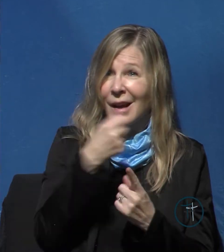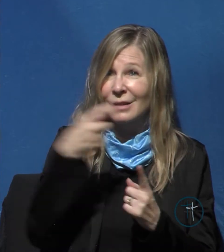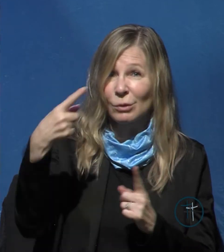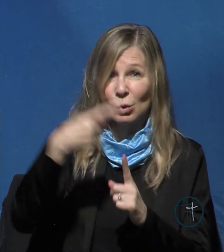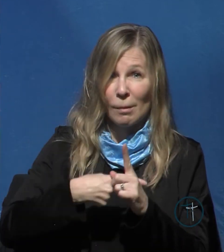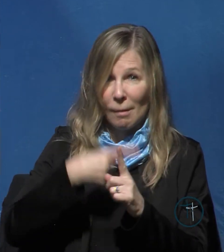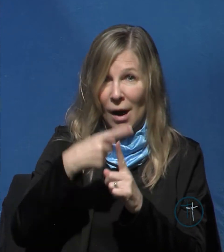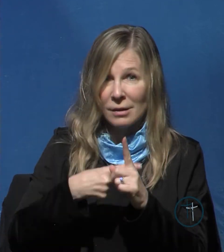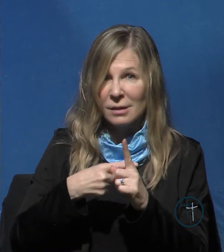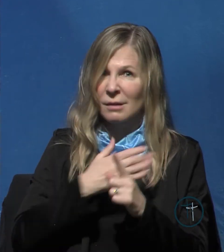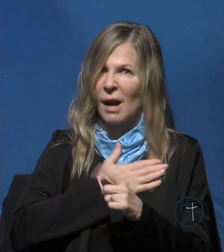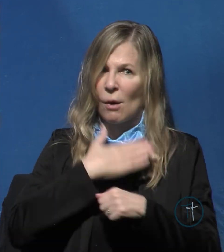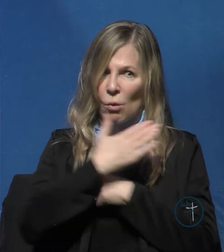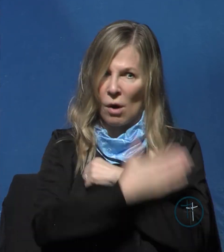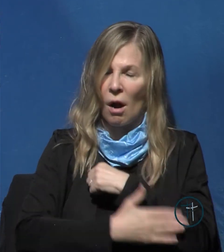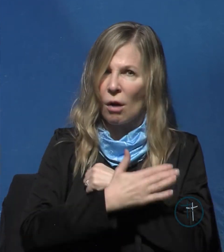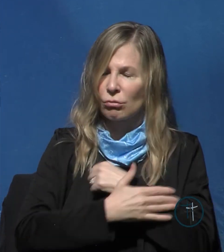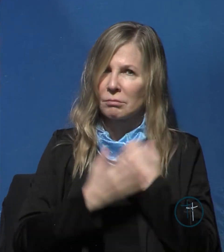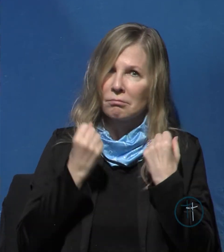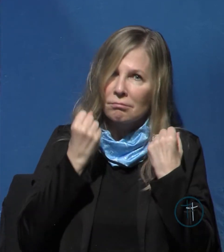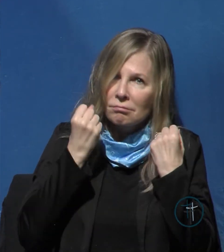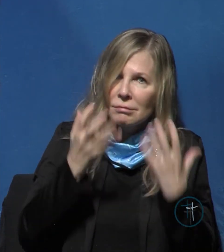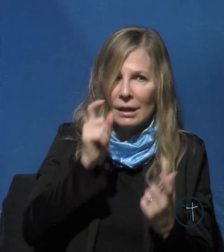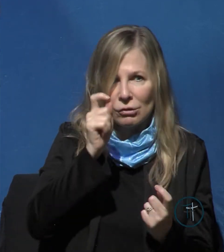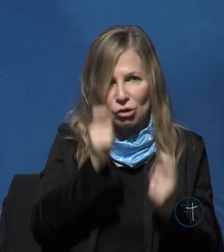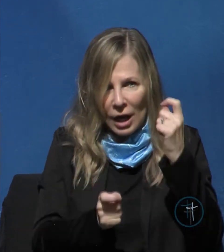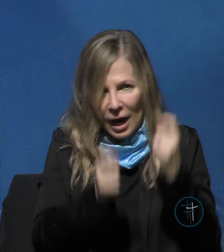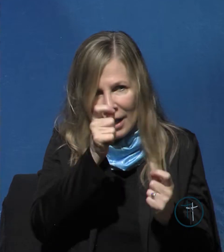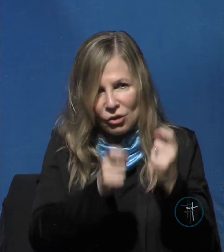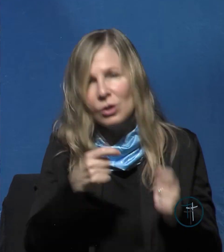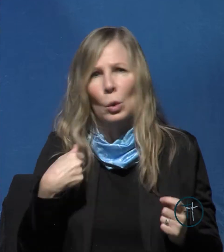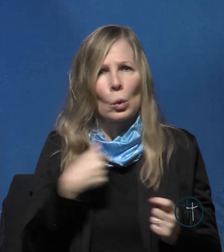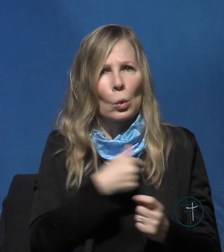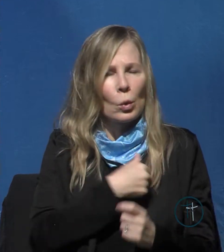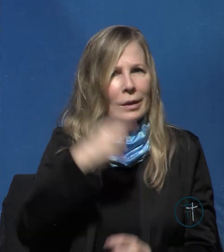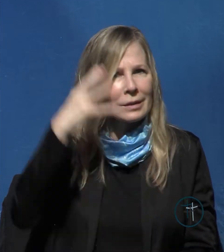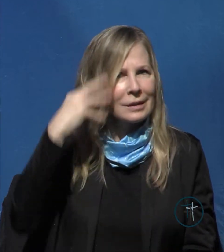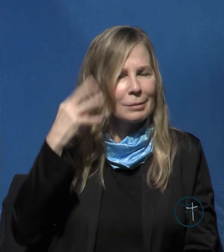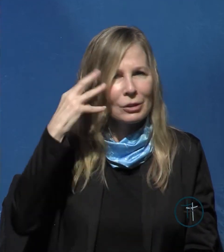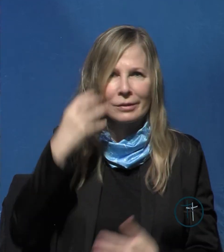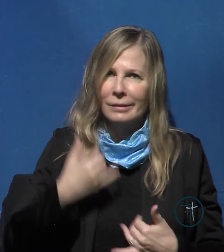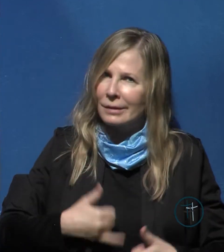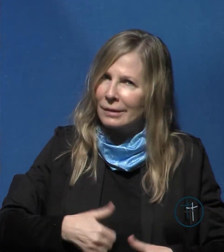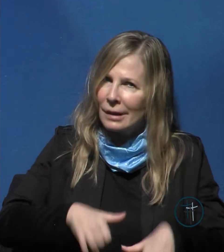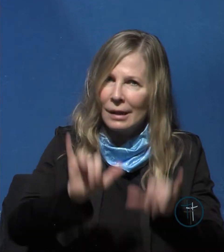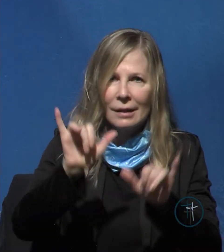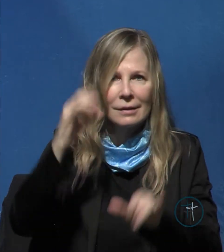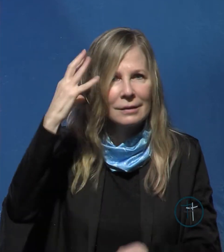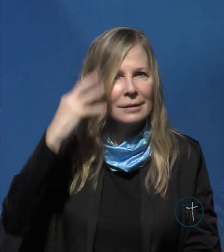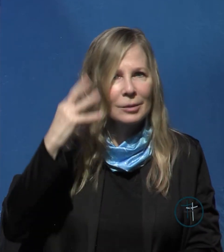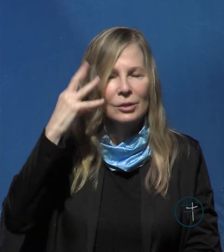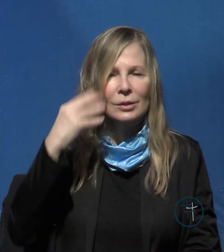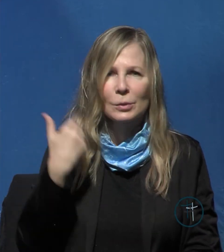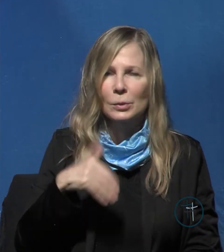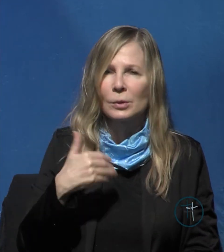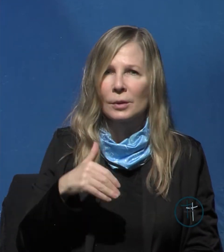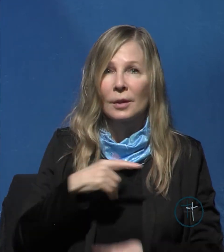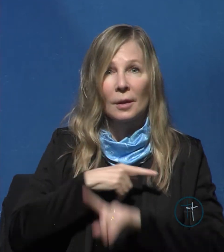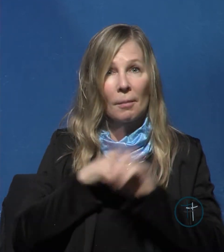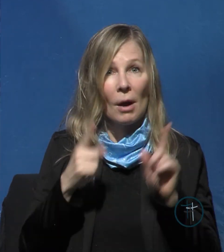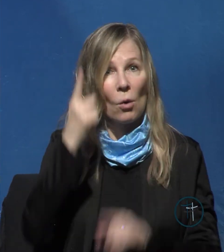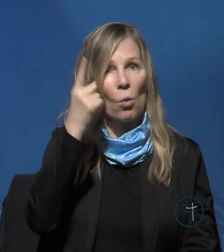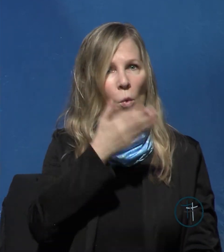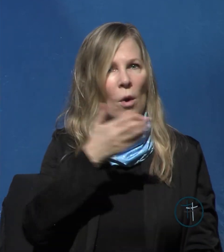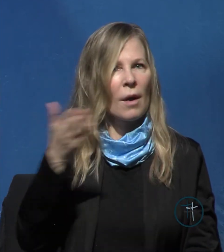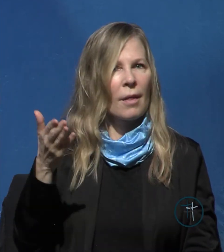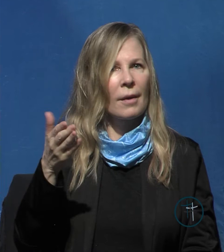to have made a lot of changes to things. We've all experienced them, we feel them, we still are experiencing them. And yet, there's one thing